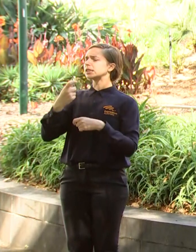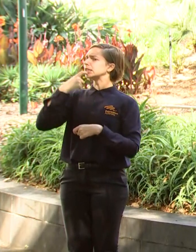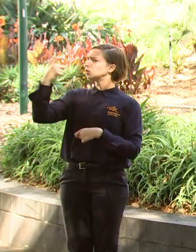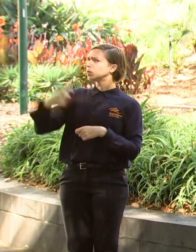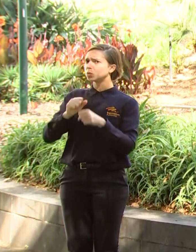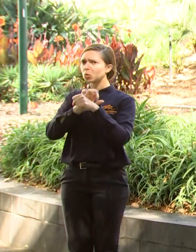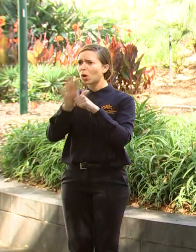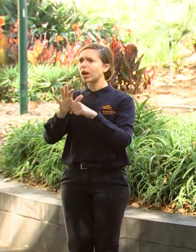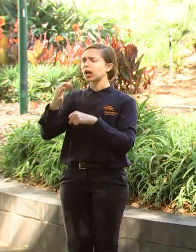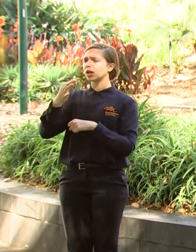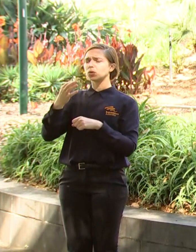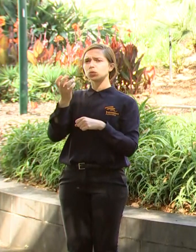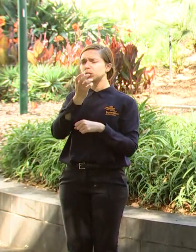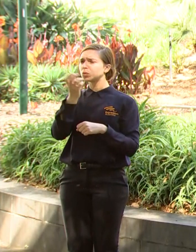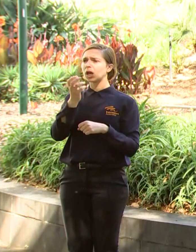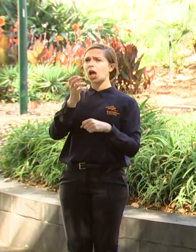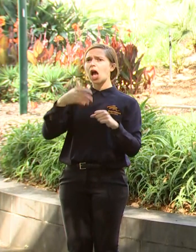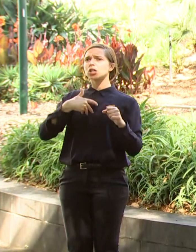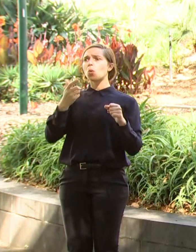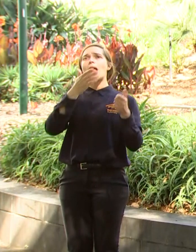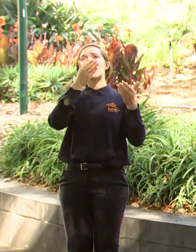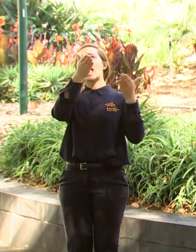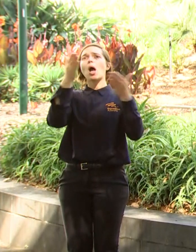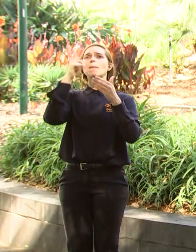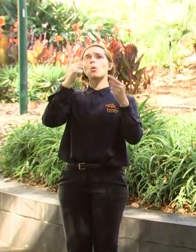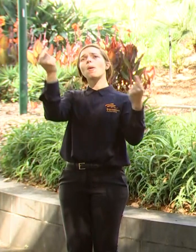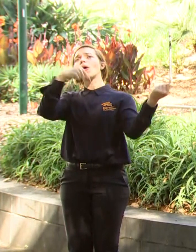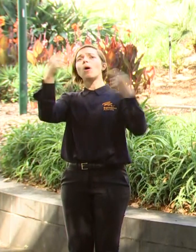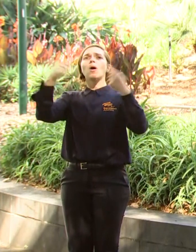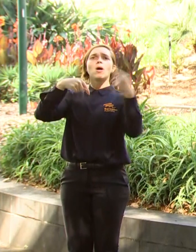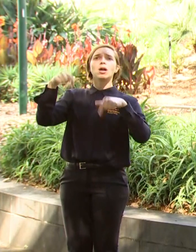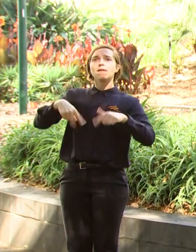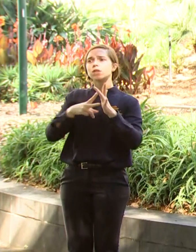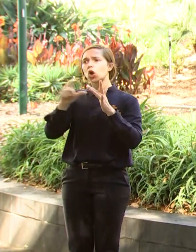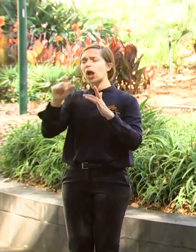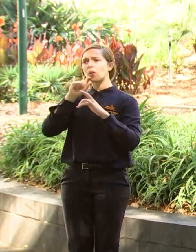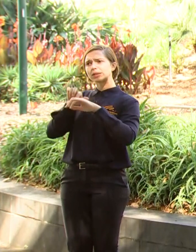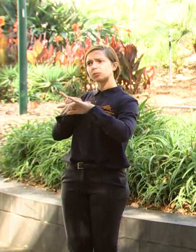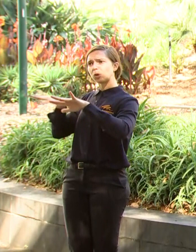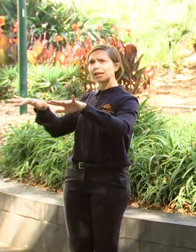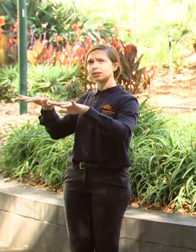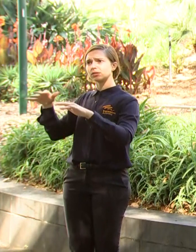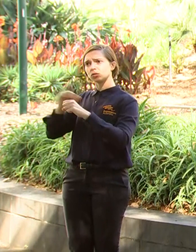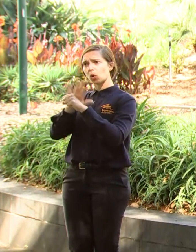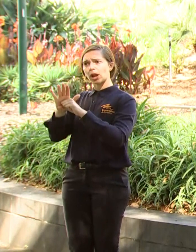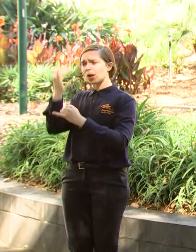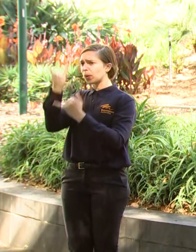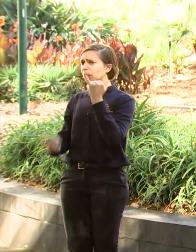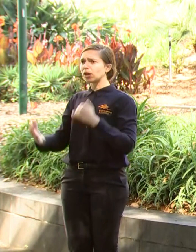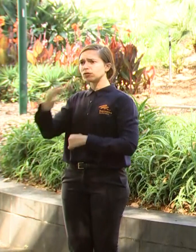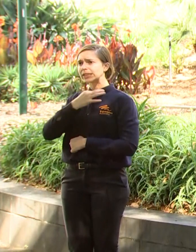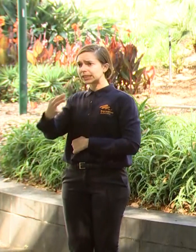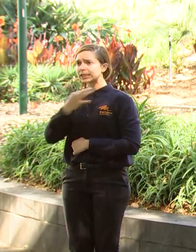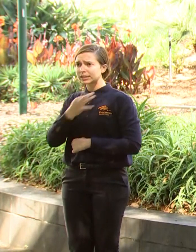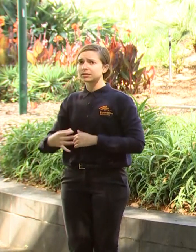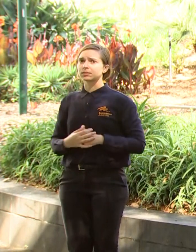risk that they're bringing the virus with them. And I know that's deeply, deeply frustrating for those who are caught on the other side of the border. We get that, we understand